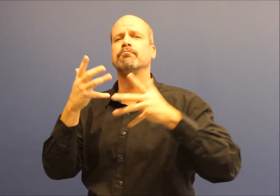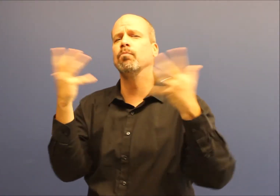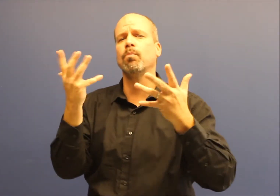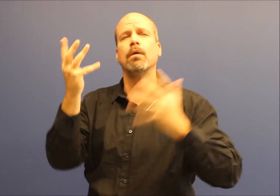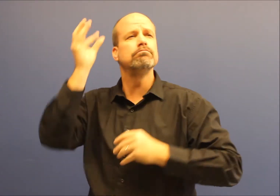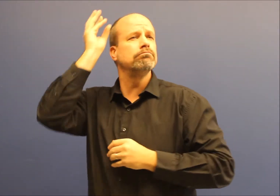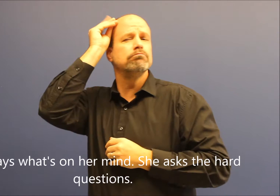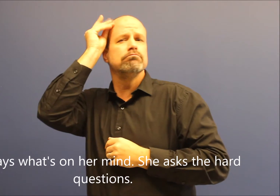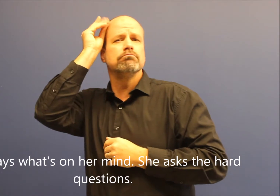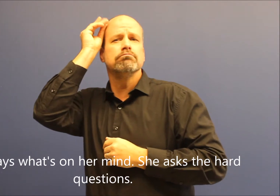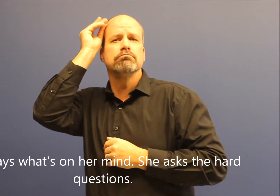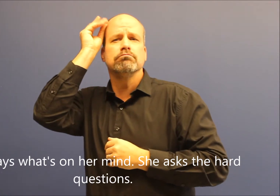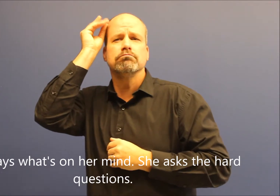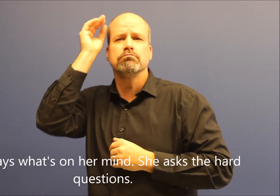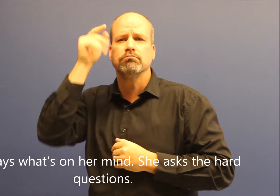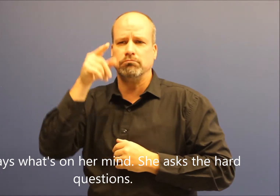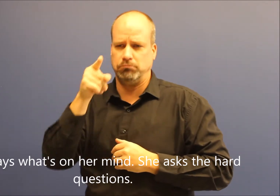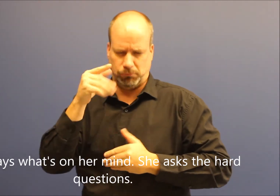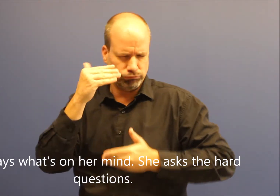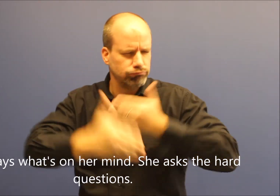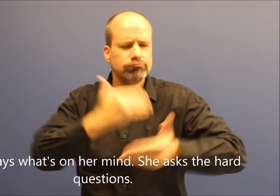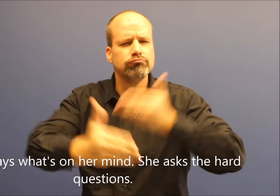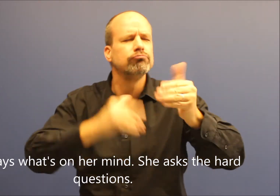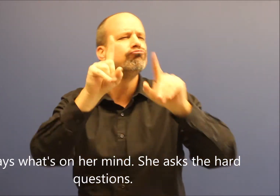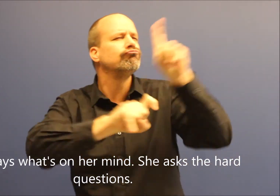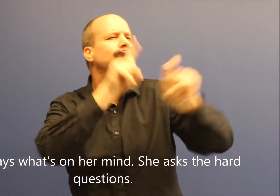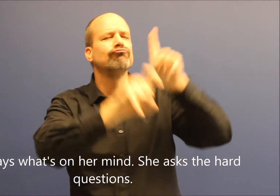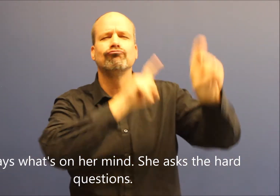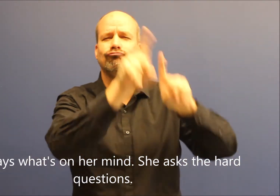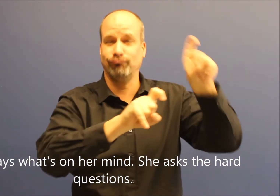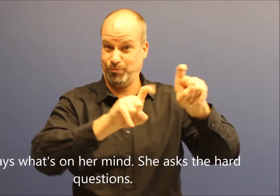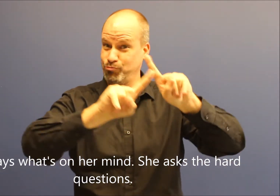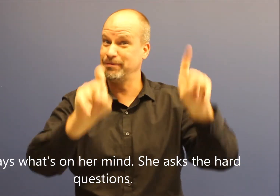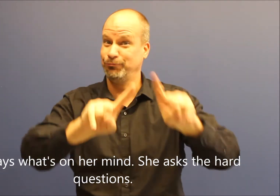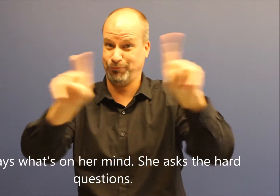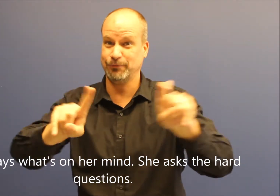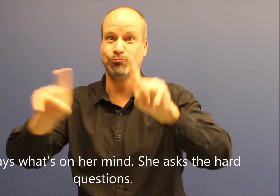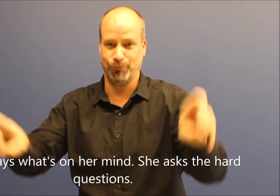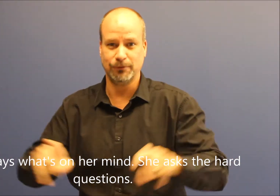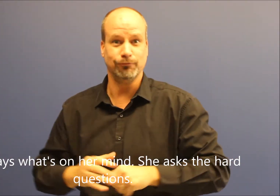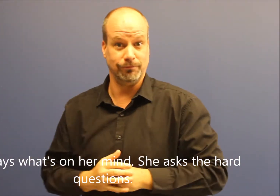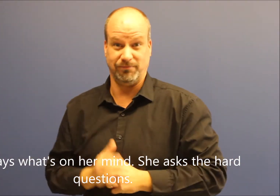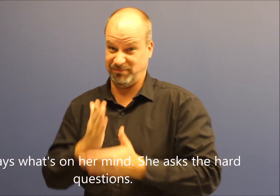She says what's on her mind. She asks the hard questions,